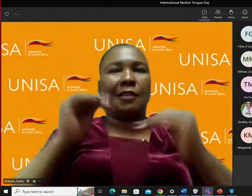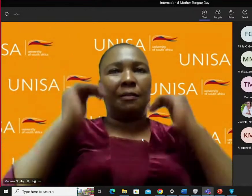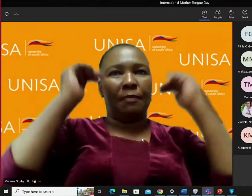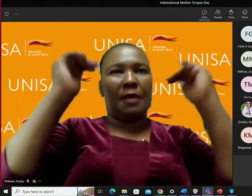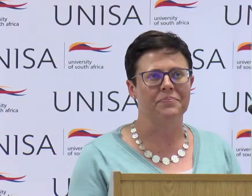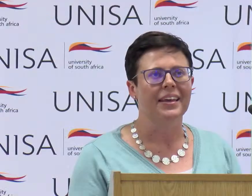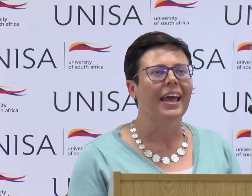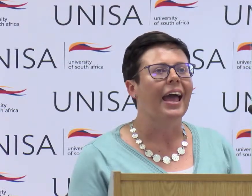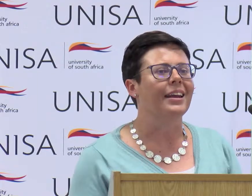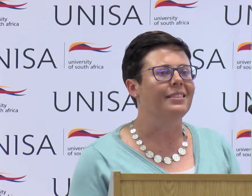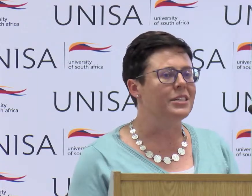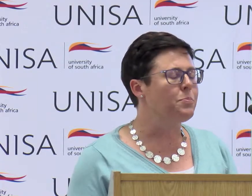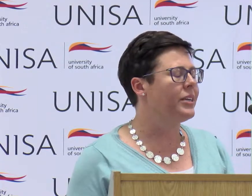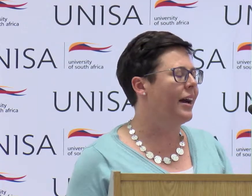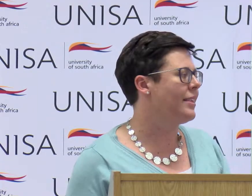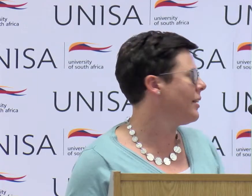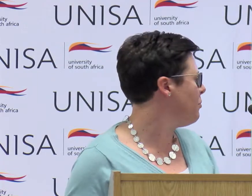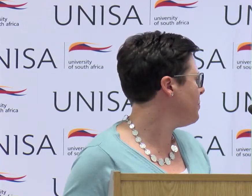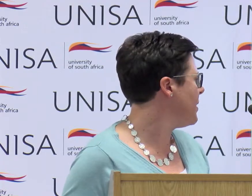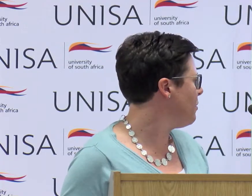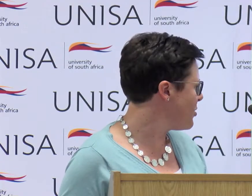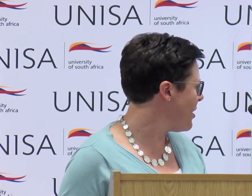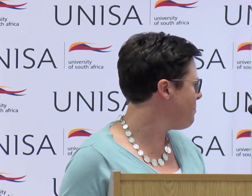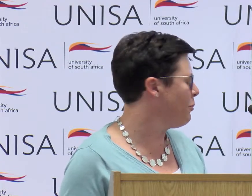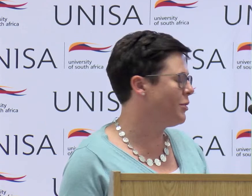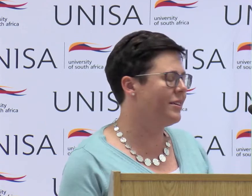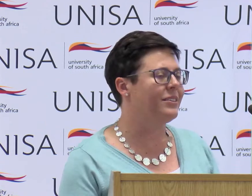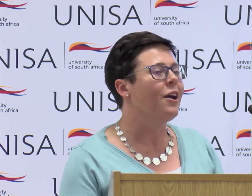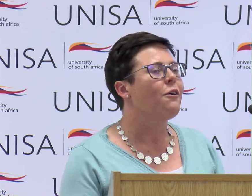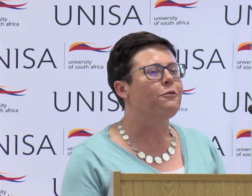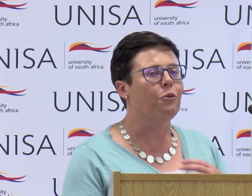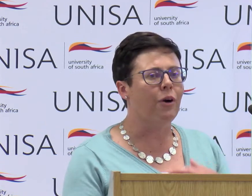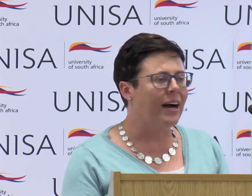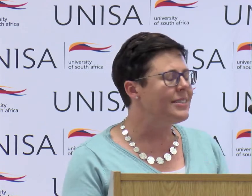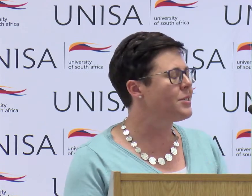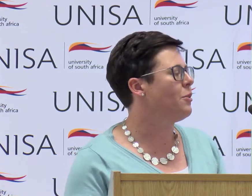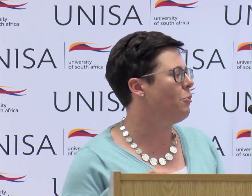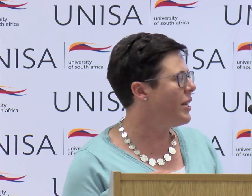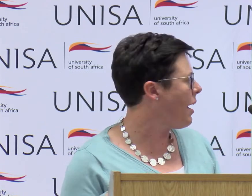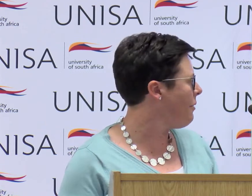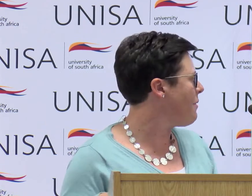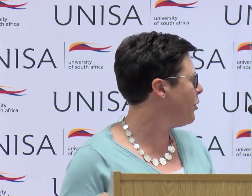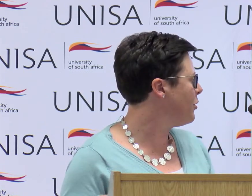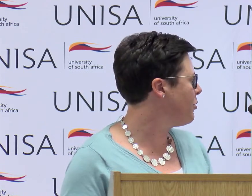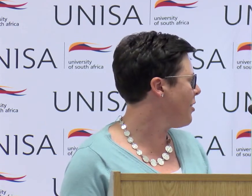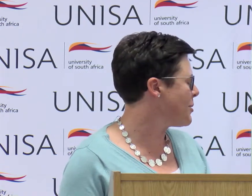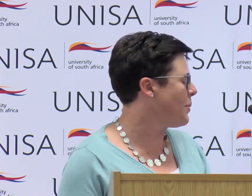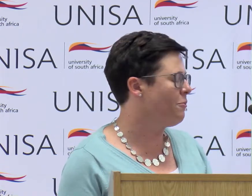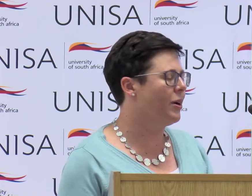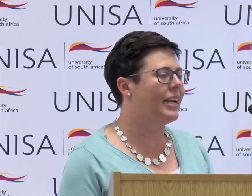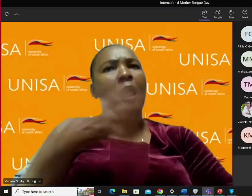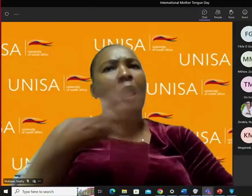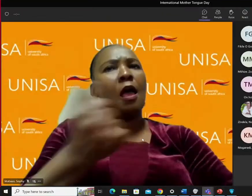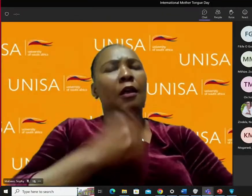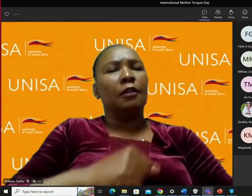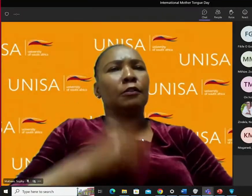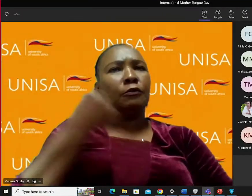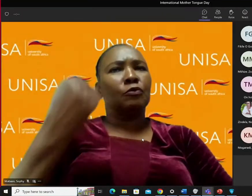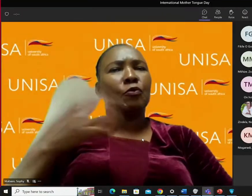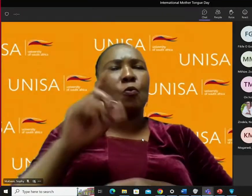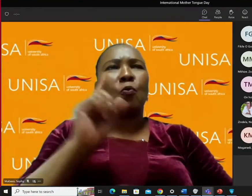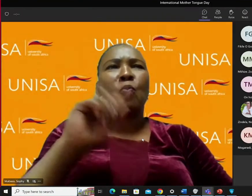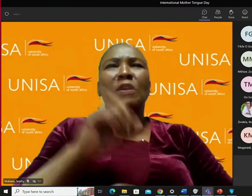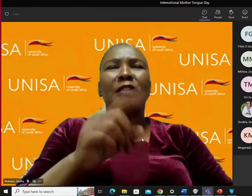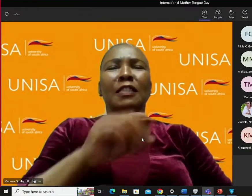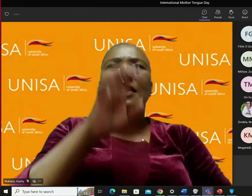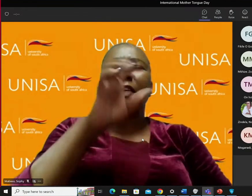it can be. And at this point, I think it will be also important for us, we now have a good grasp on what Lexonomy offers